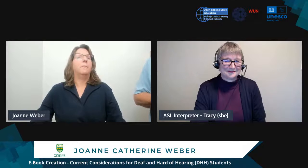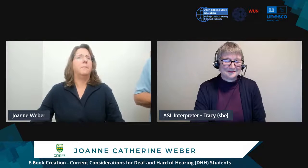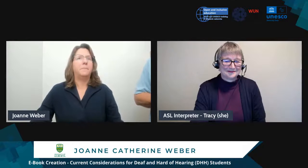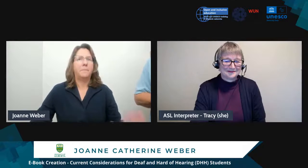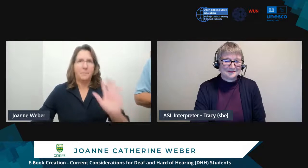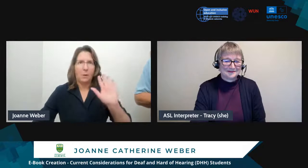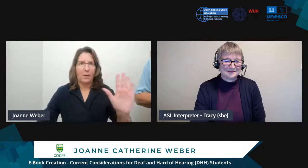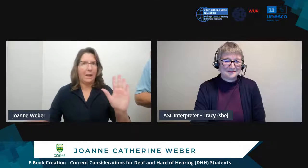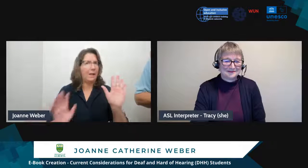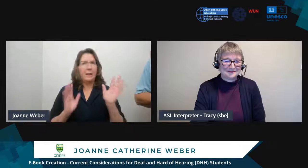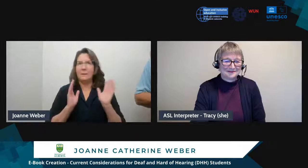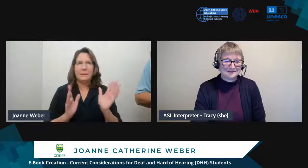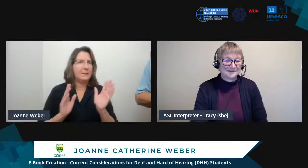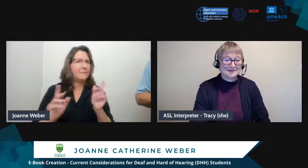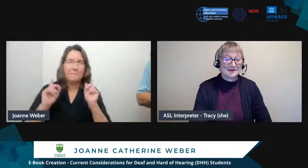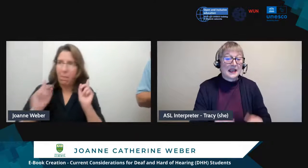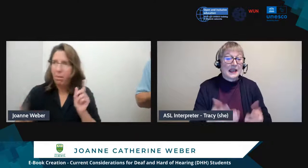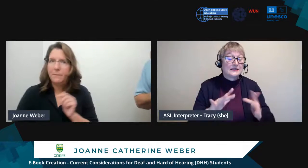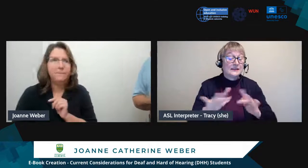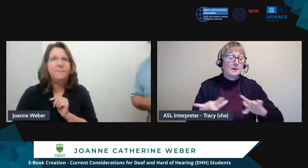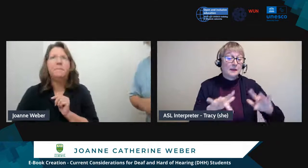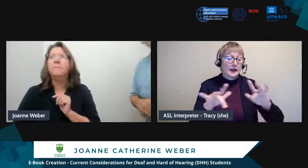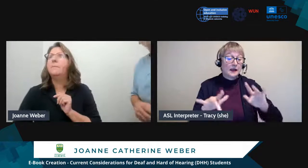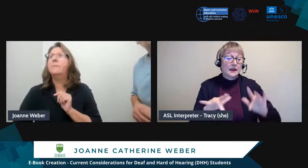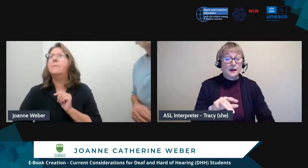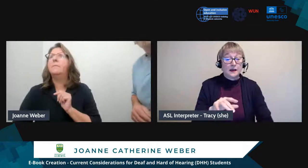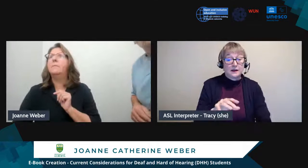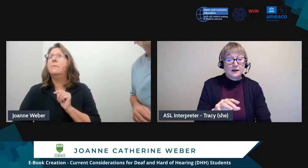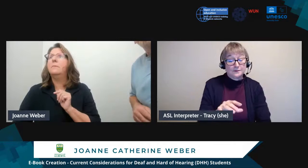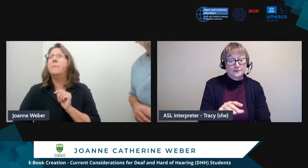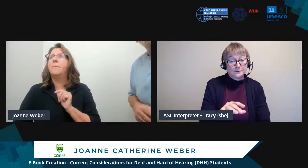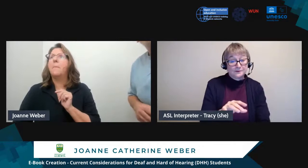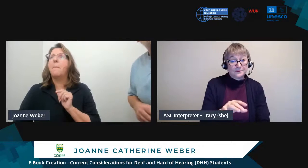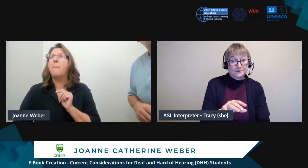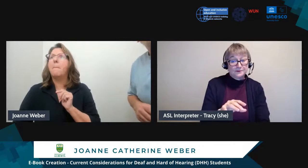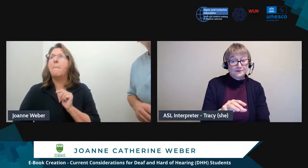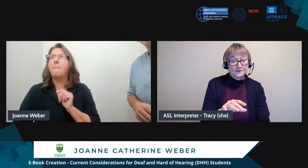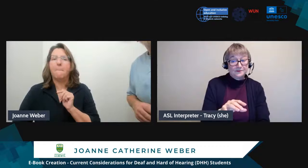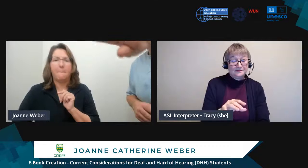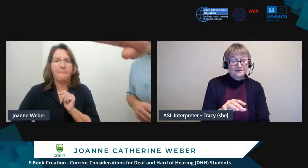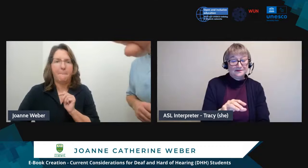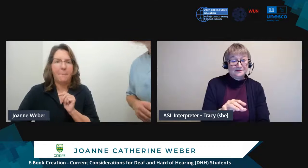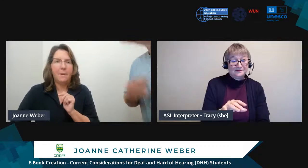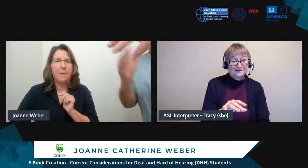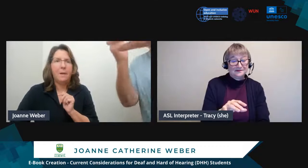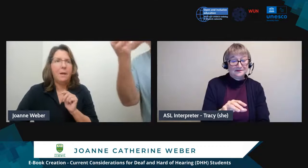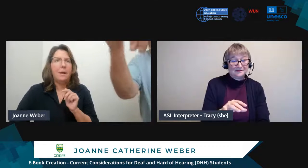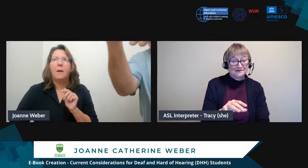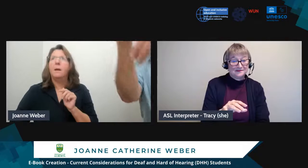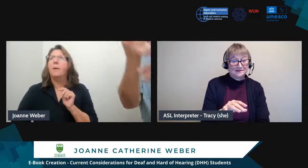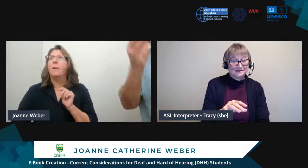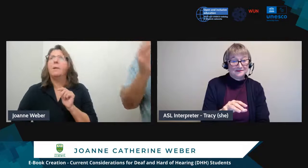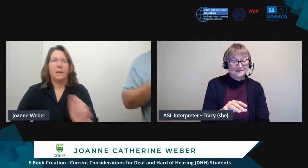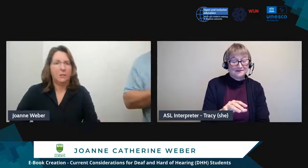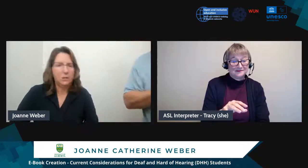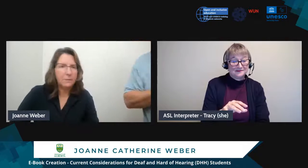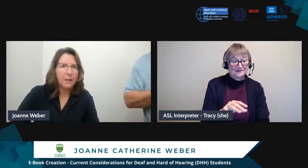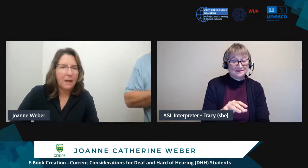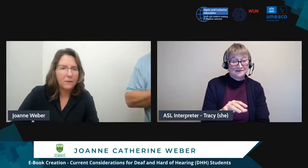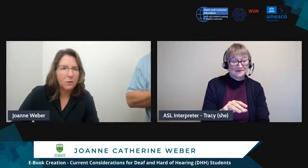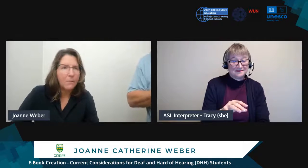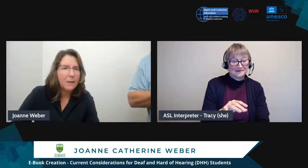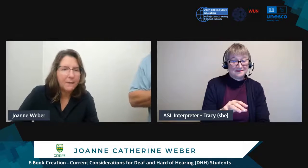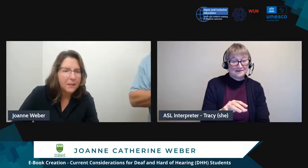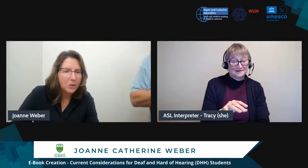open education resources. UNESCO has identified various stakeholders. By selecting the appropriate elements for each of these models, firstly,